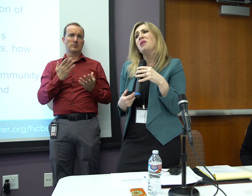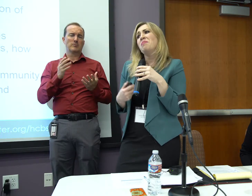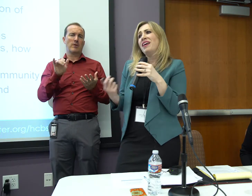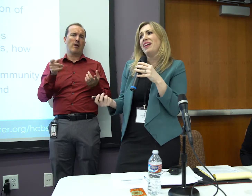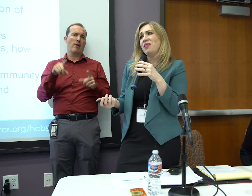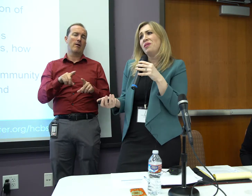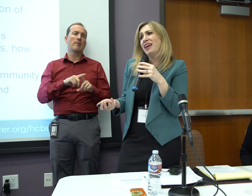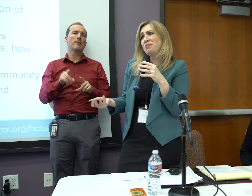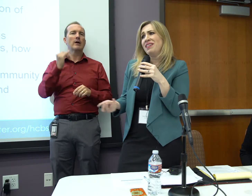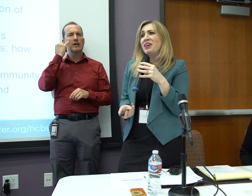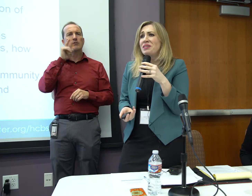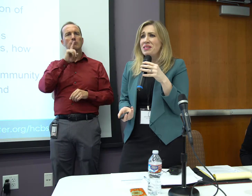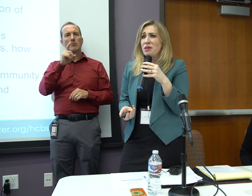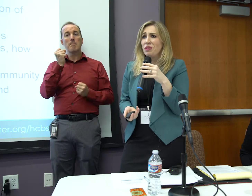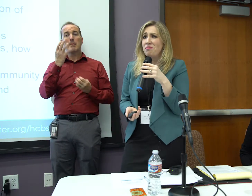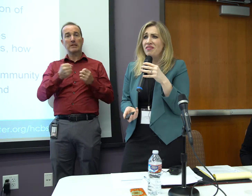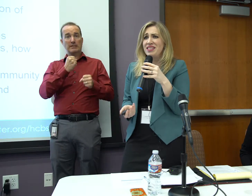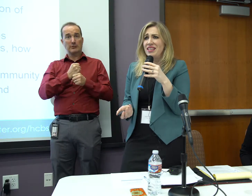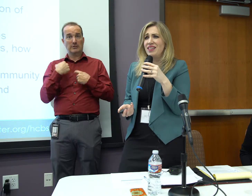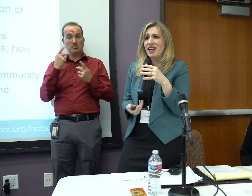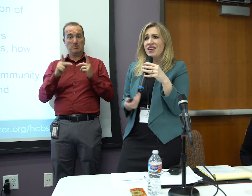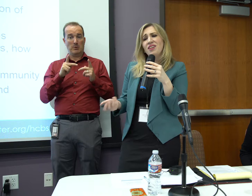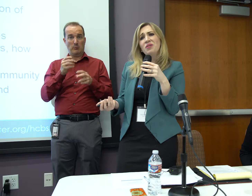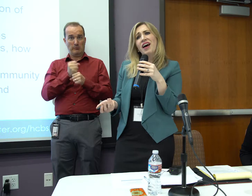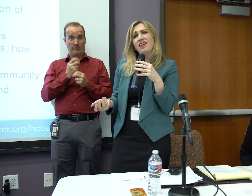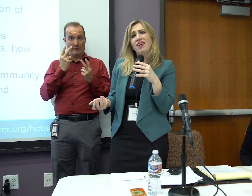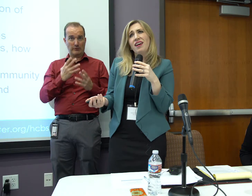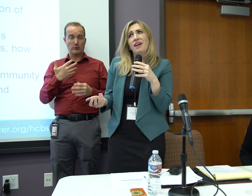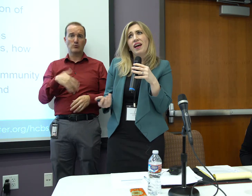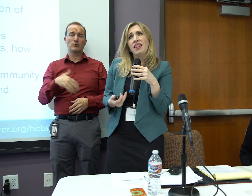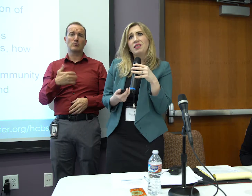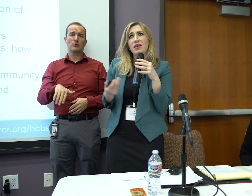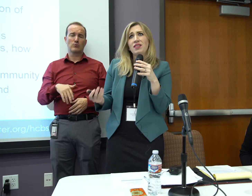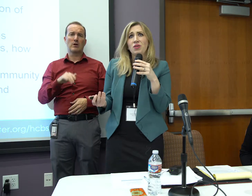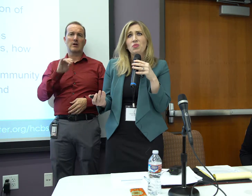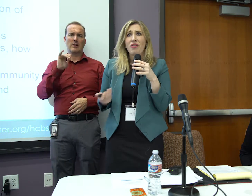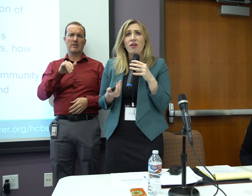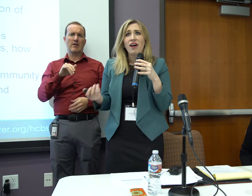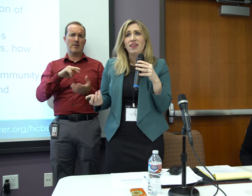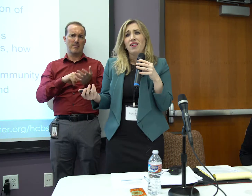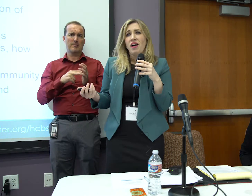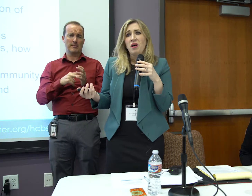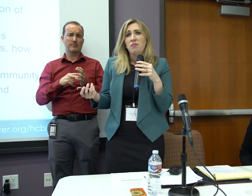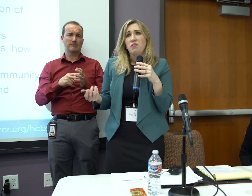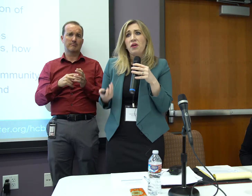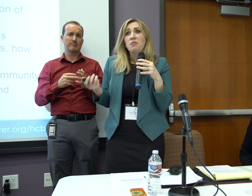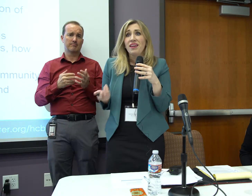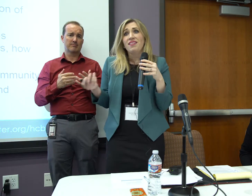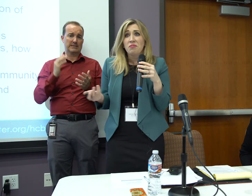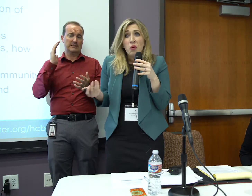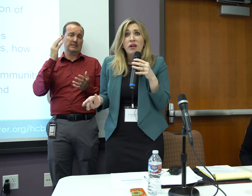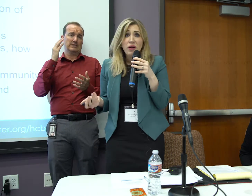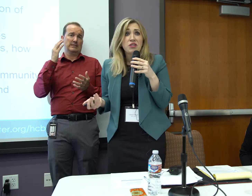happening. But if it really has been years since people have been visited, then I think, that I think speaks to whether or not there